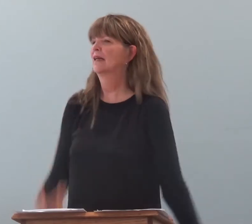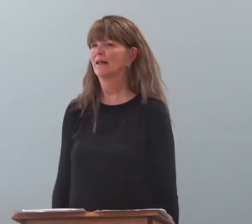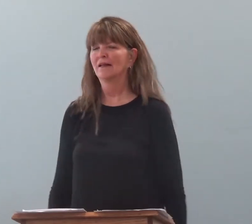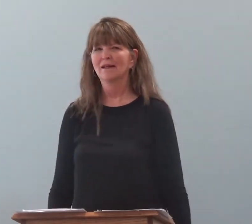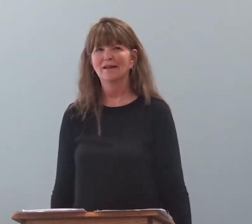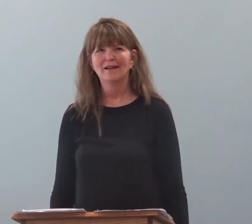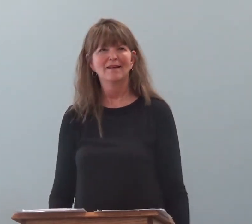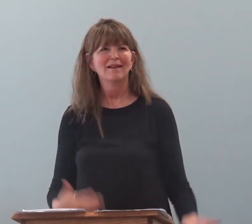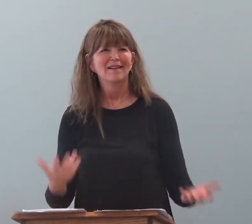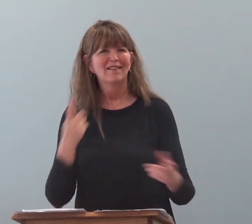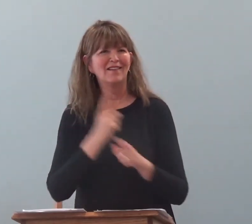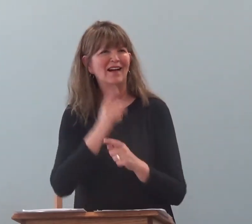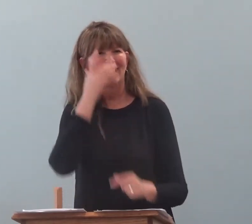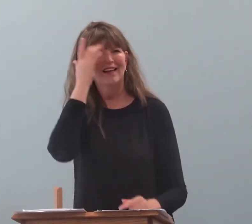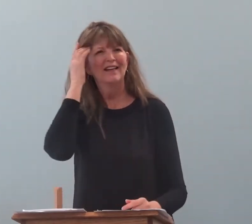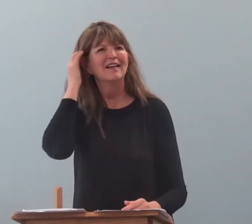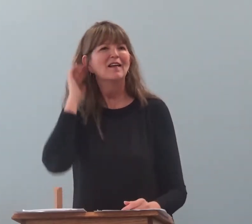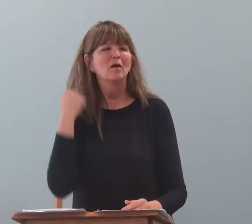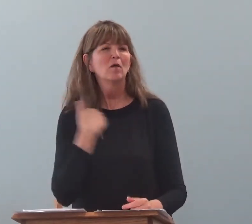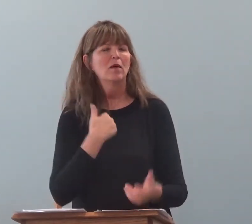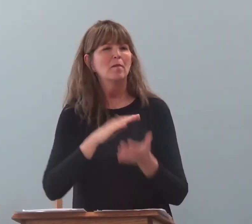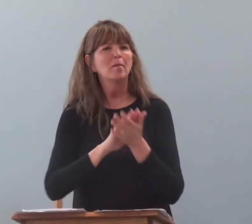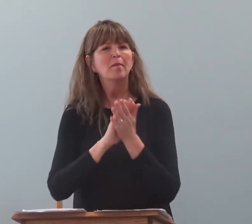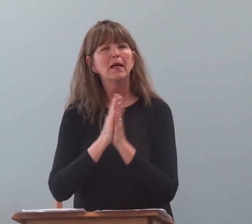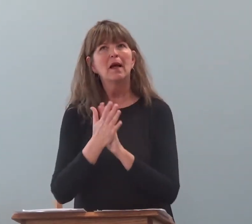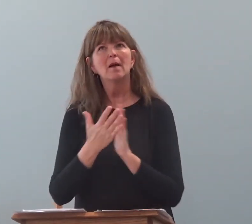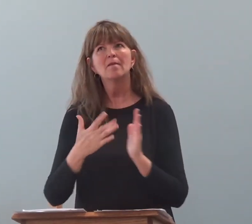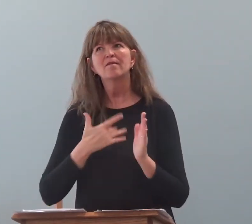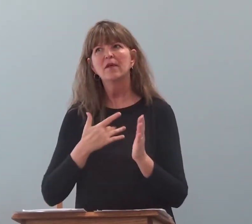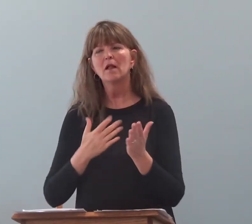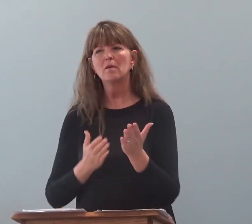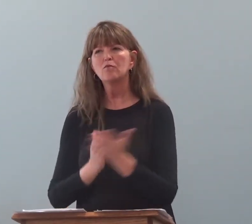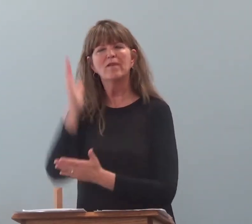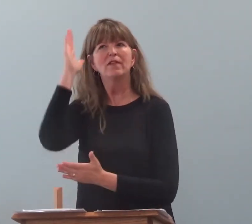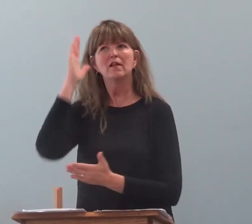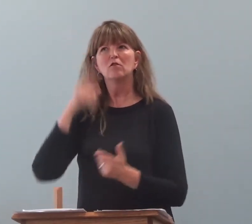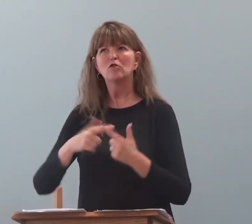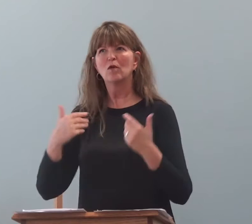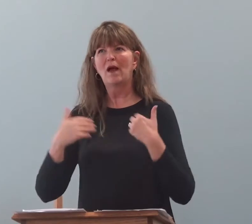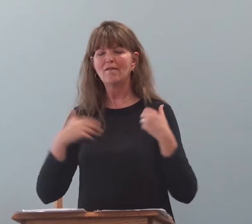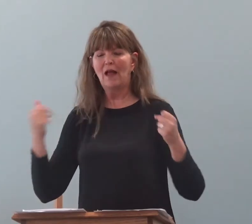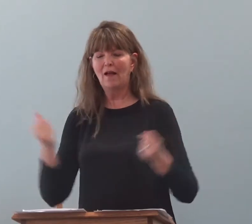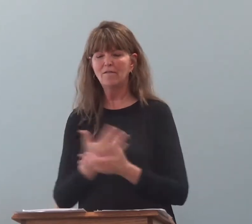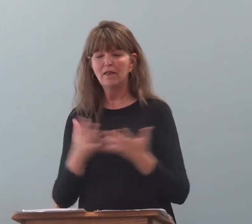that. And it's all about me, so you need to meet my desires. We will feel